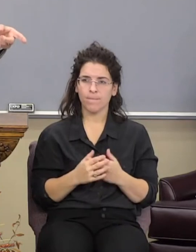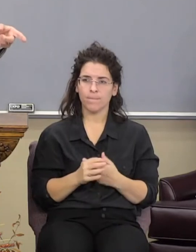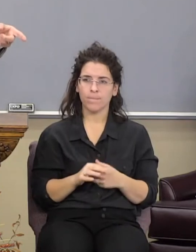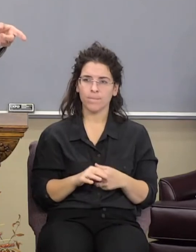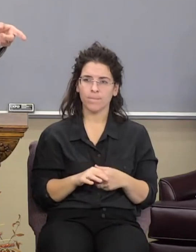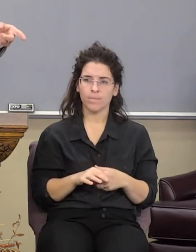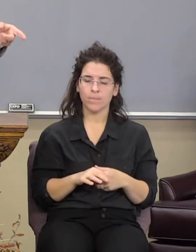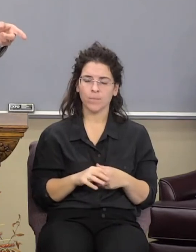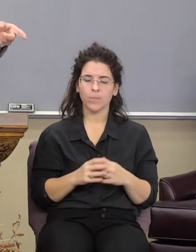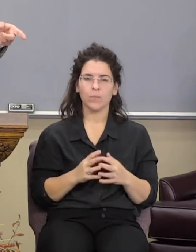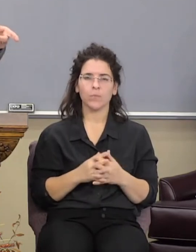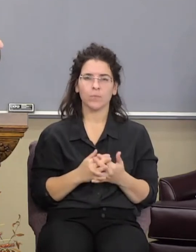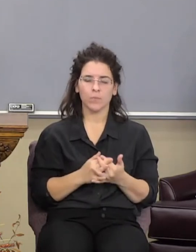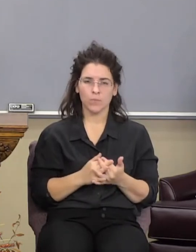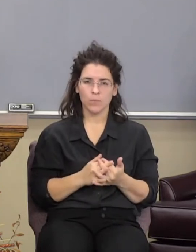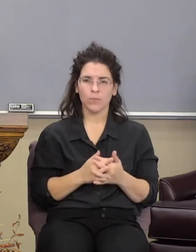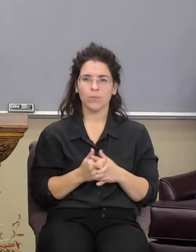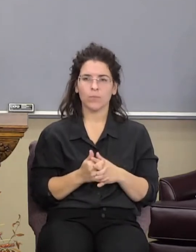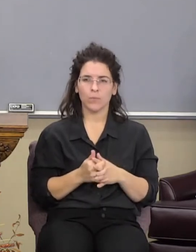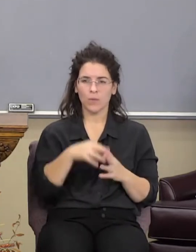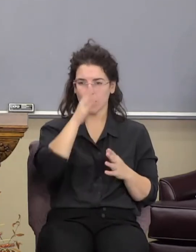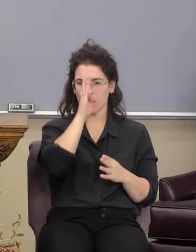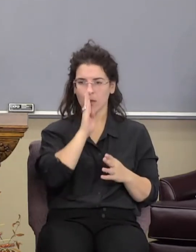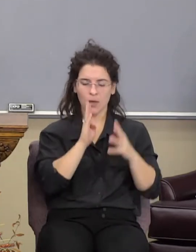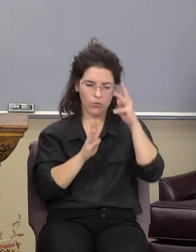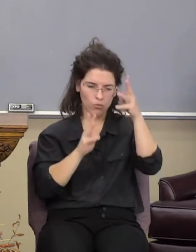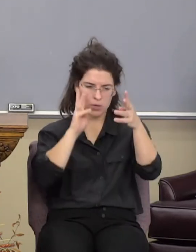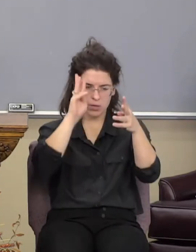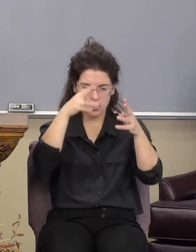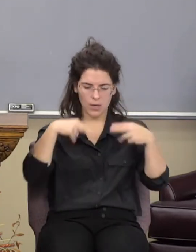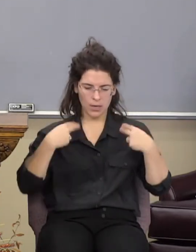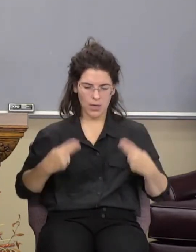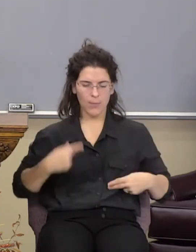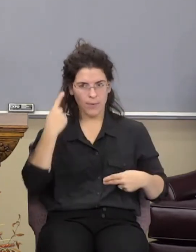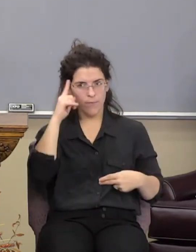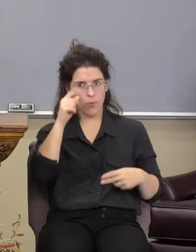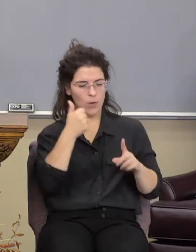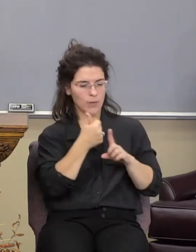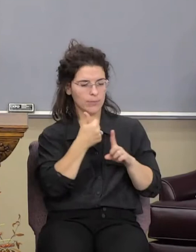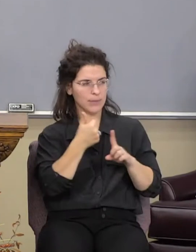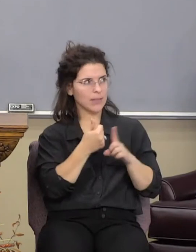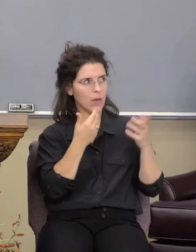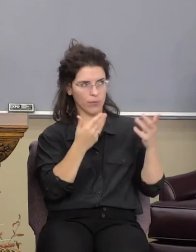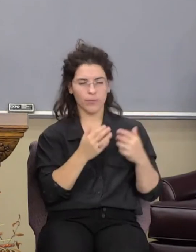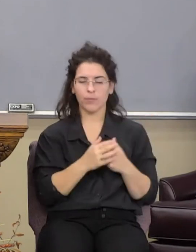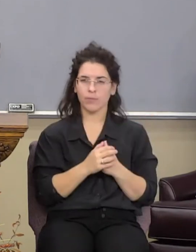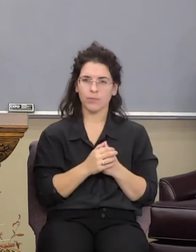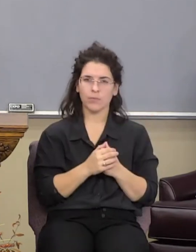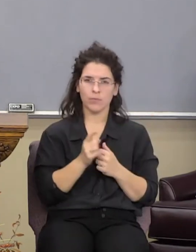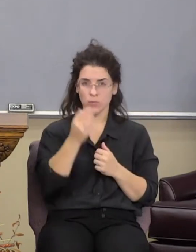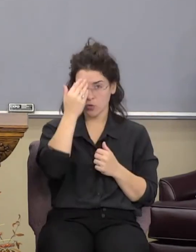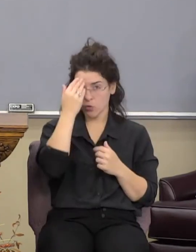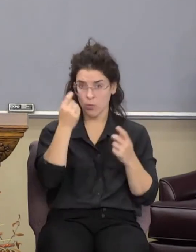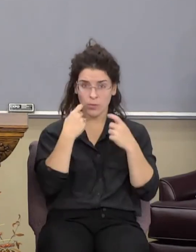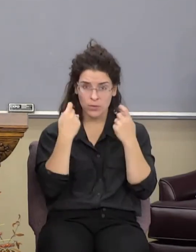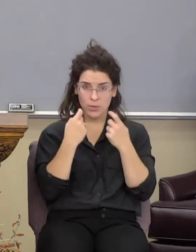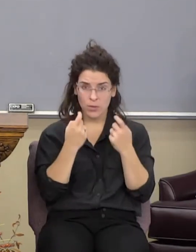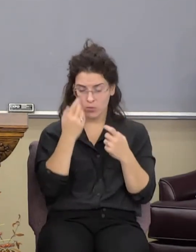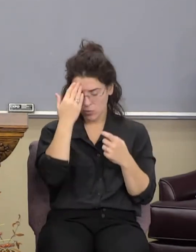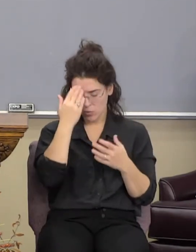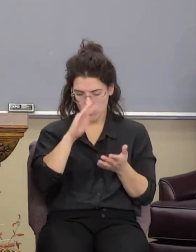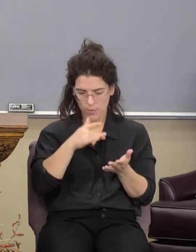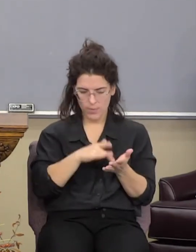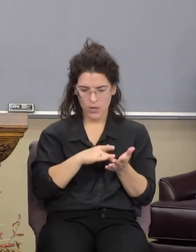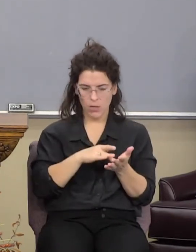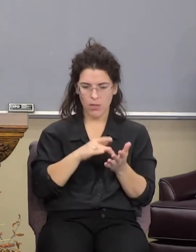him. God created humanity for himself. You know what sin is? You know the middle letter of